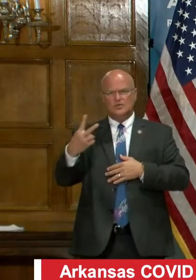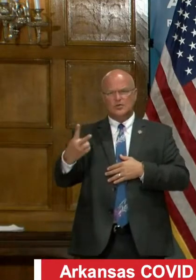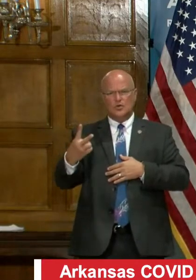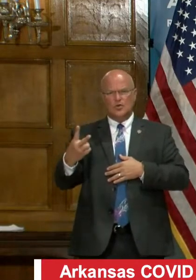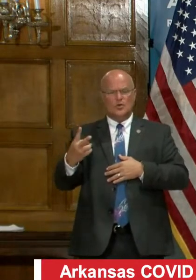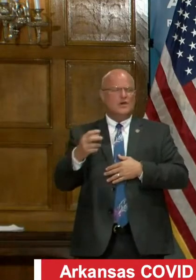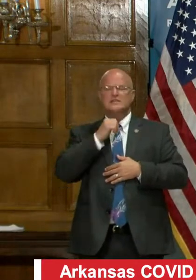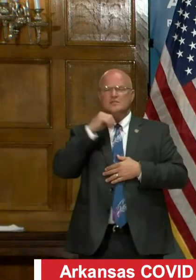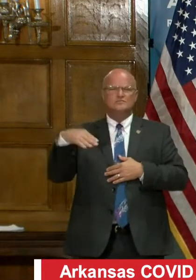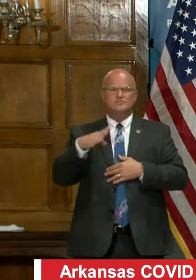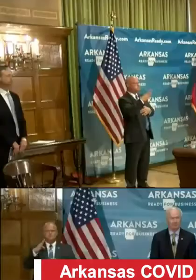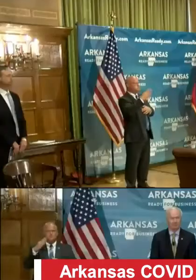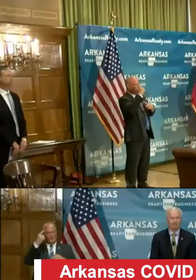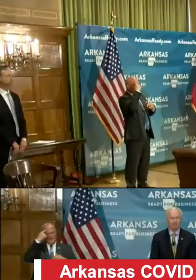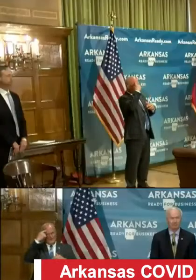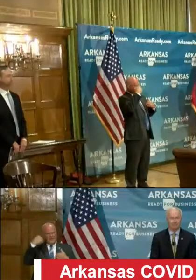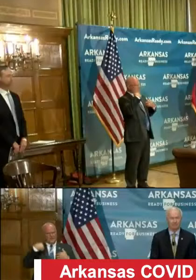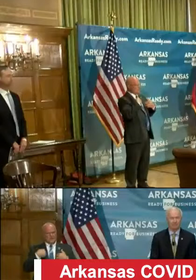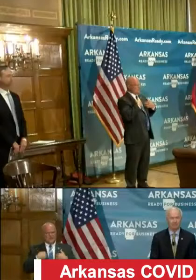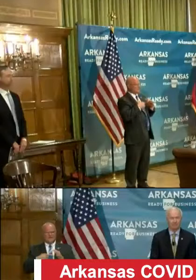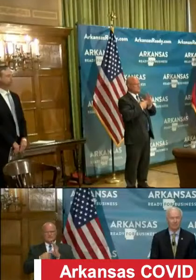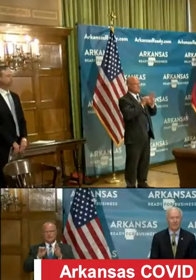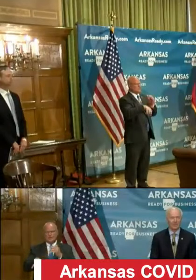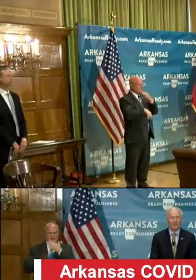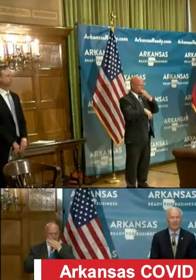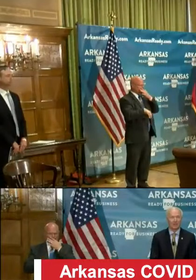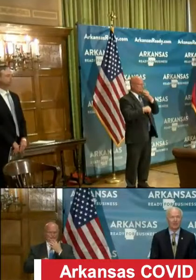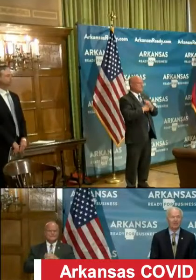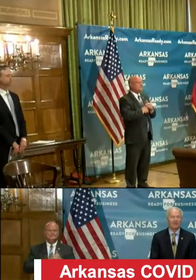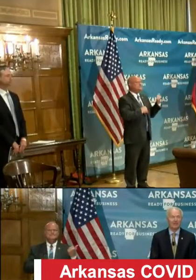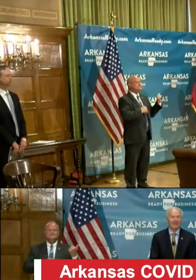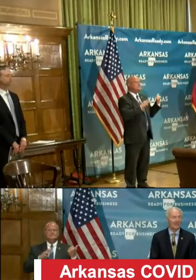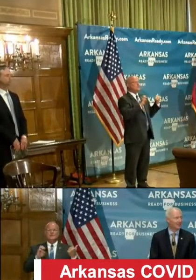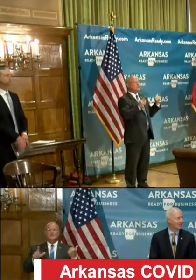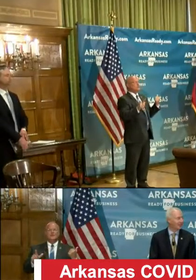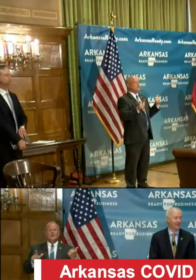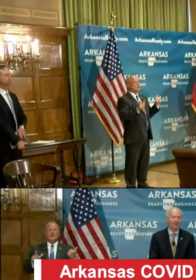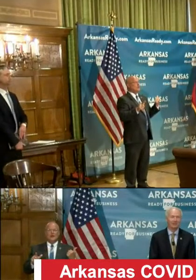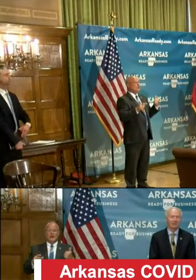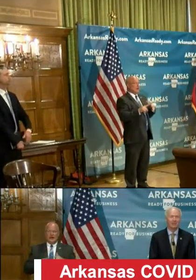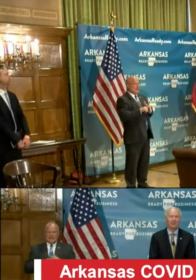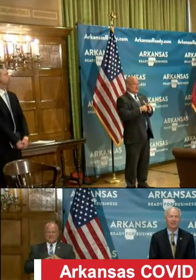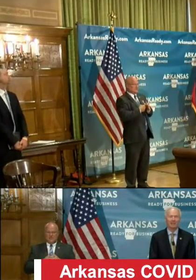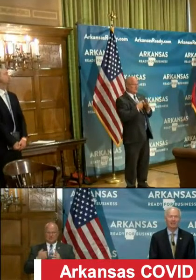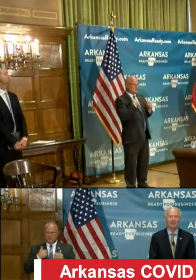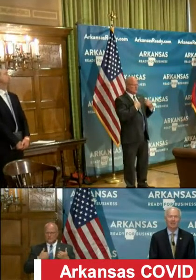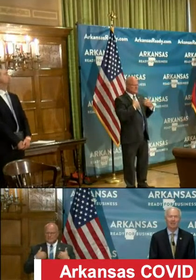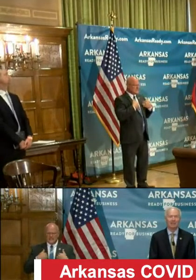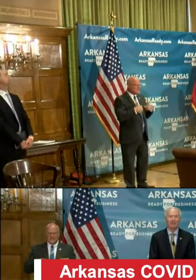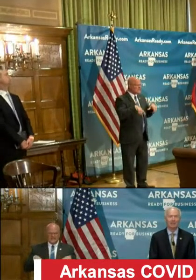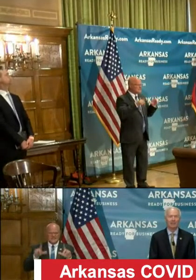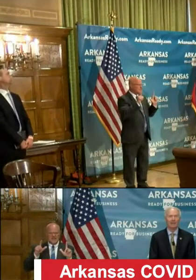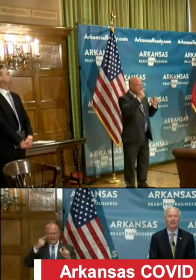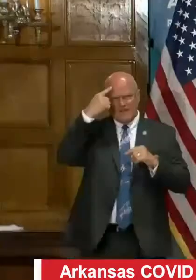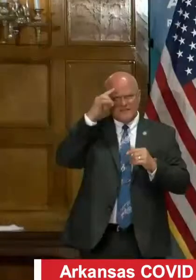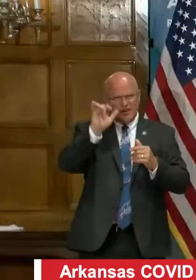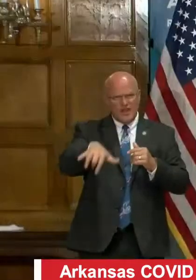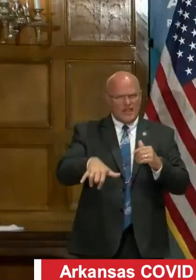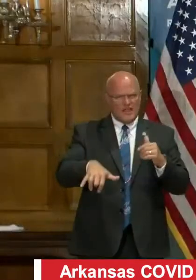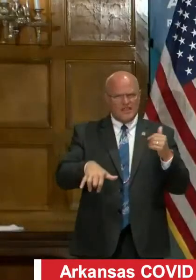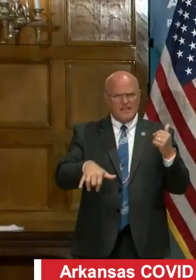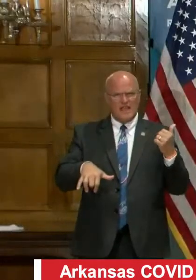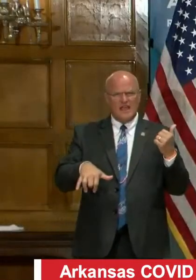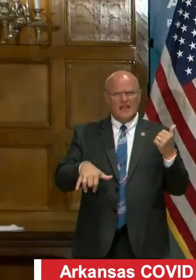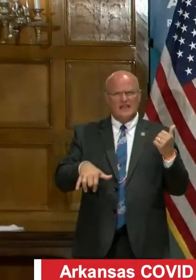a rebound. How do you think we have shown that? Well, I started to, do we still have the slides for that